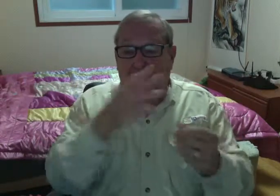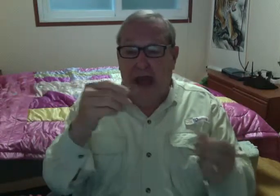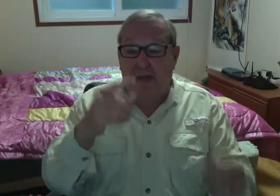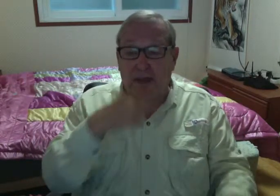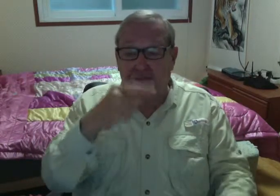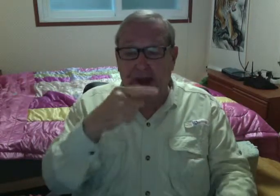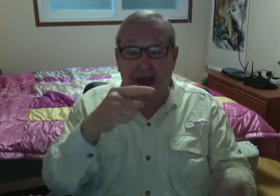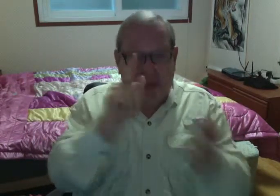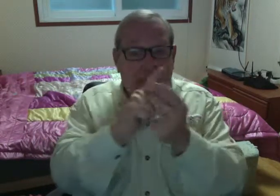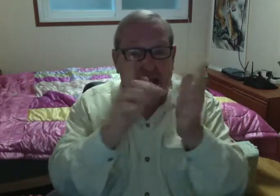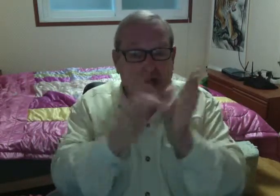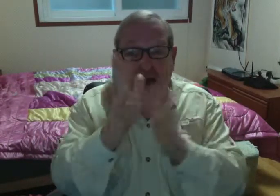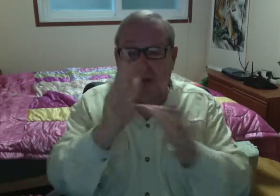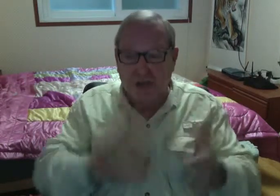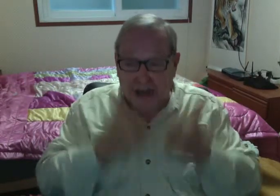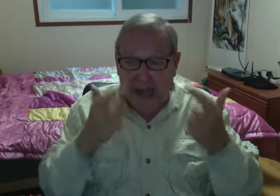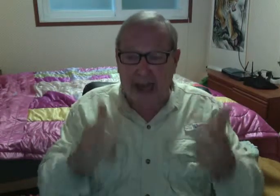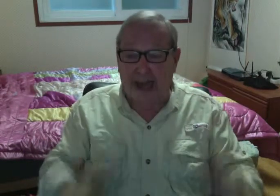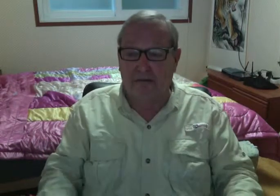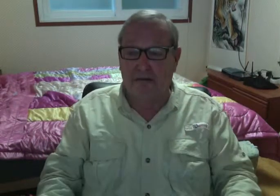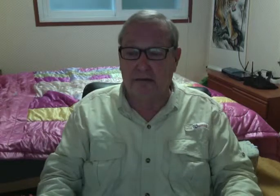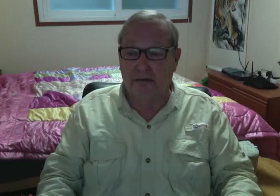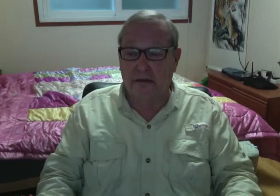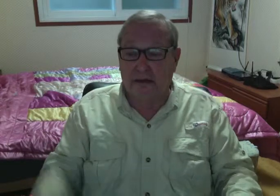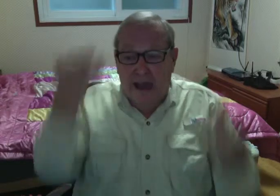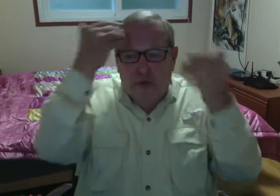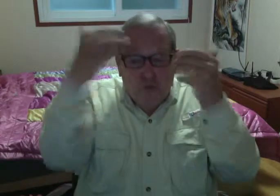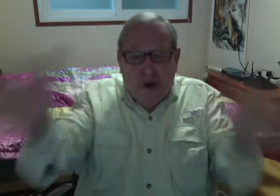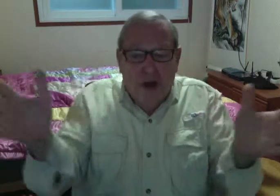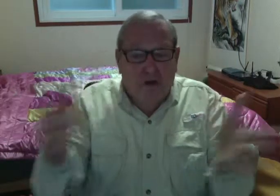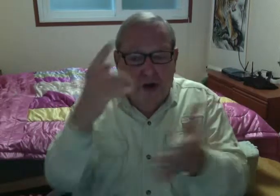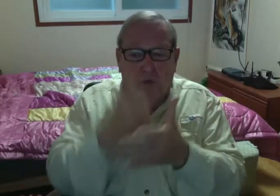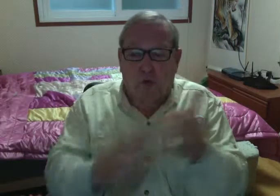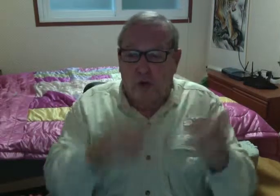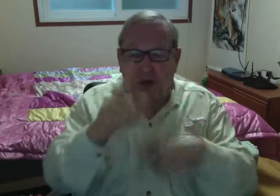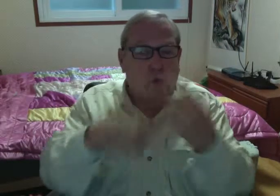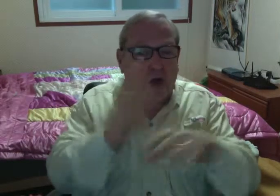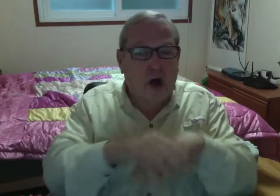and we don't know what's going on. They were confused.